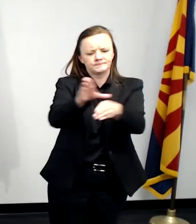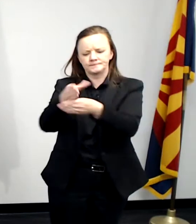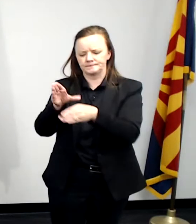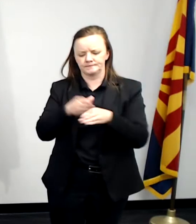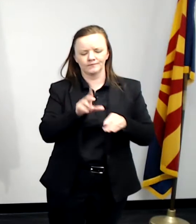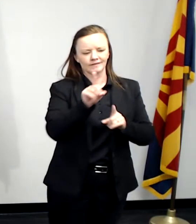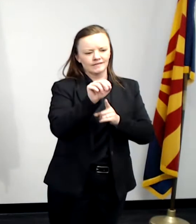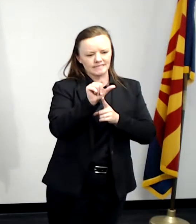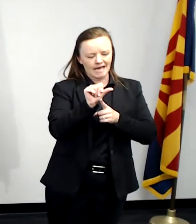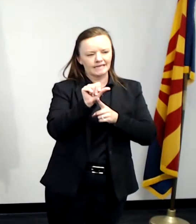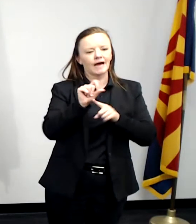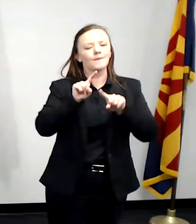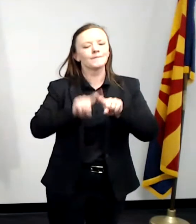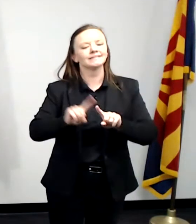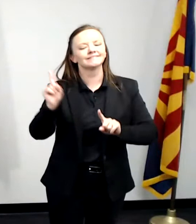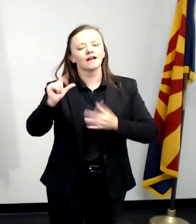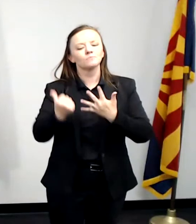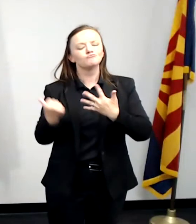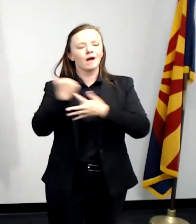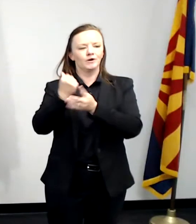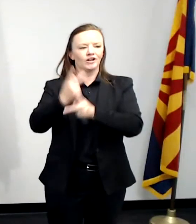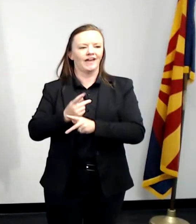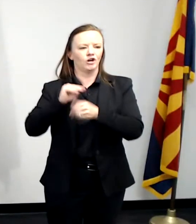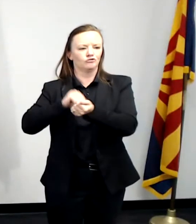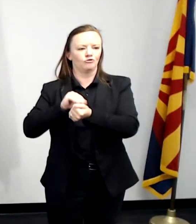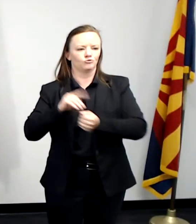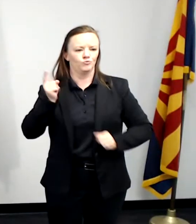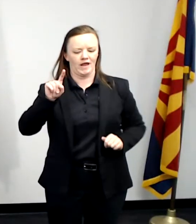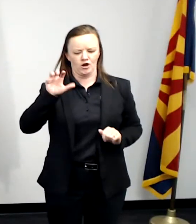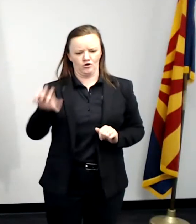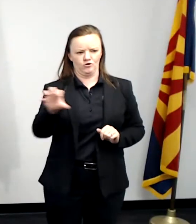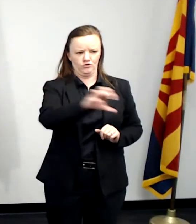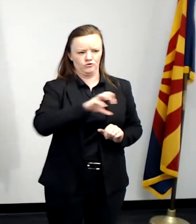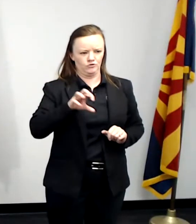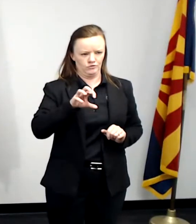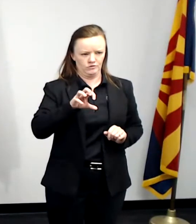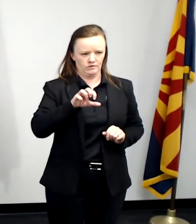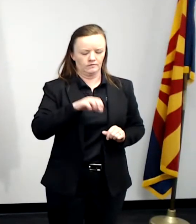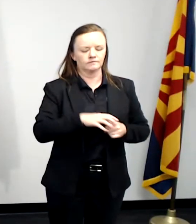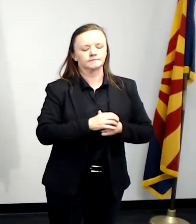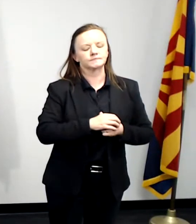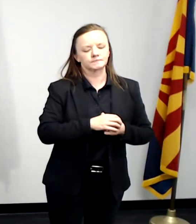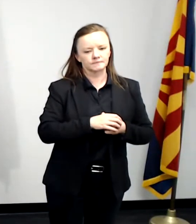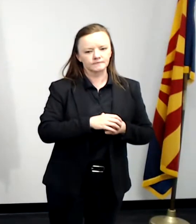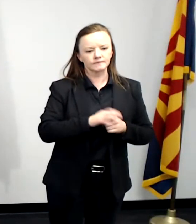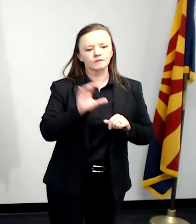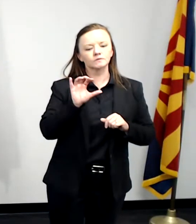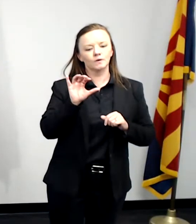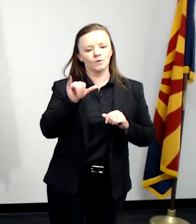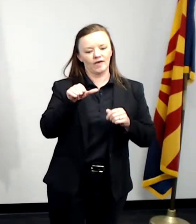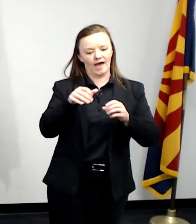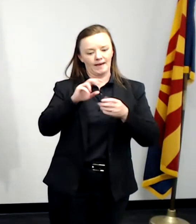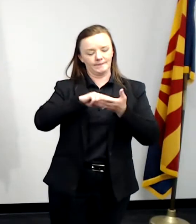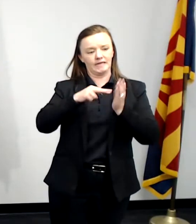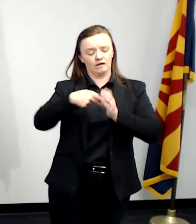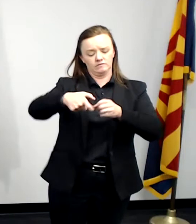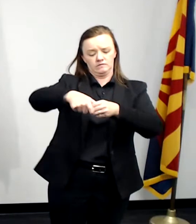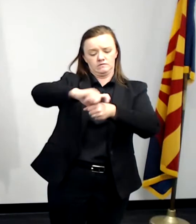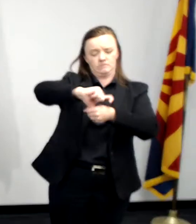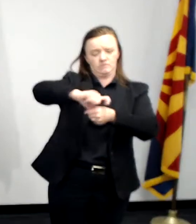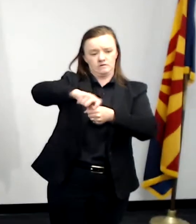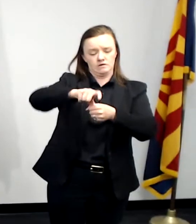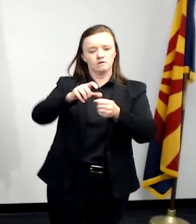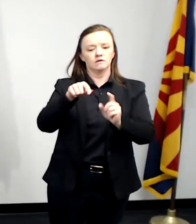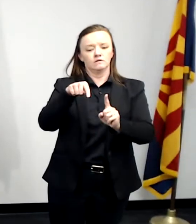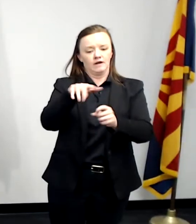care area. And what that is a geographic area in which most of the residents in that area seek